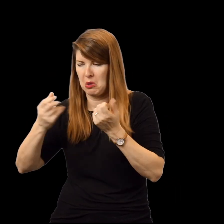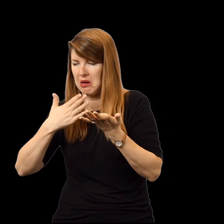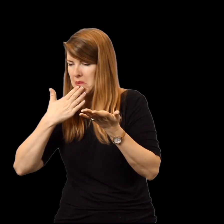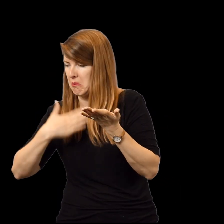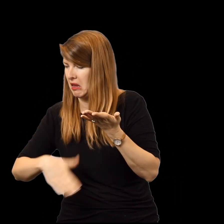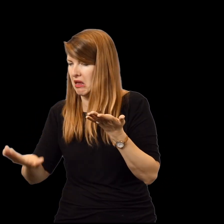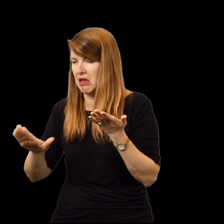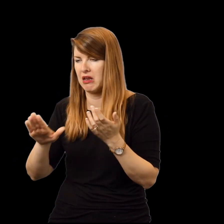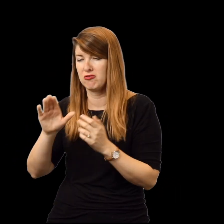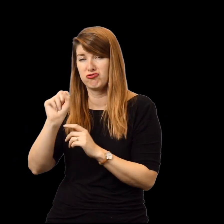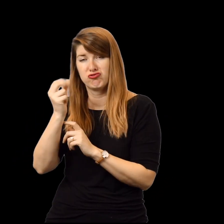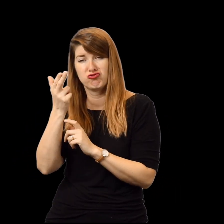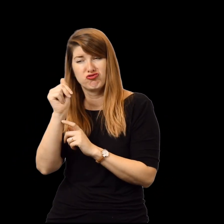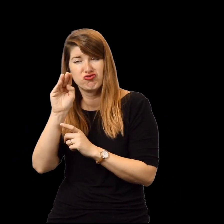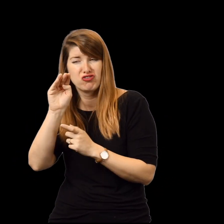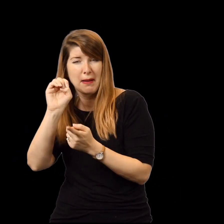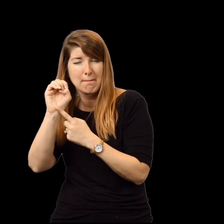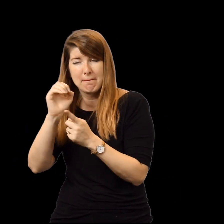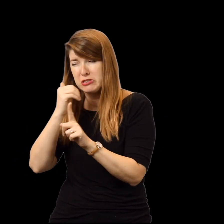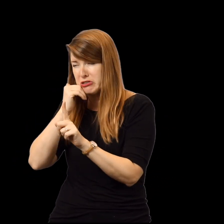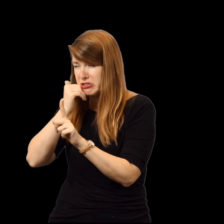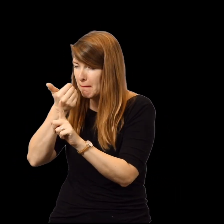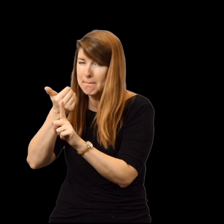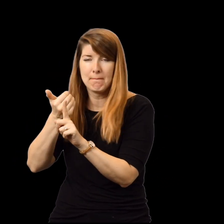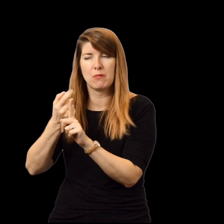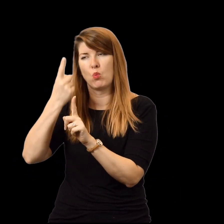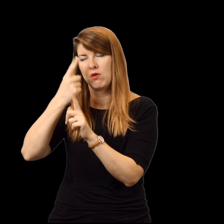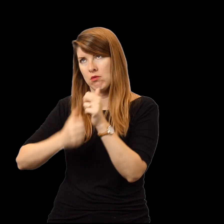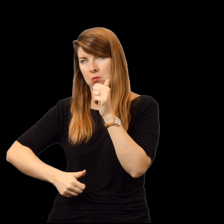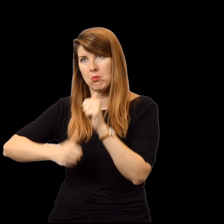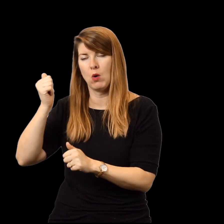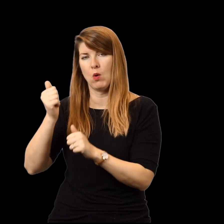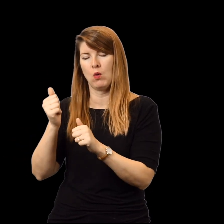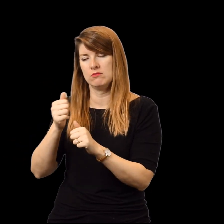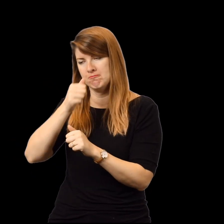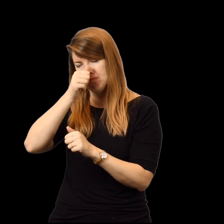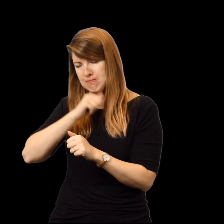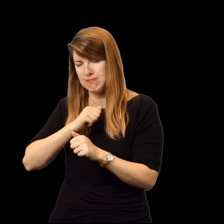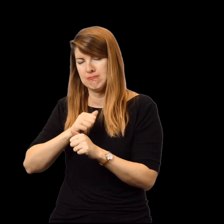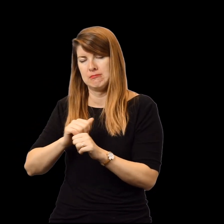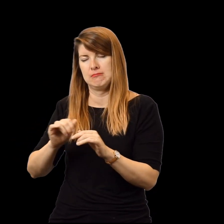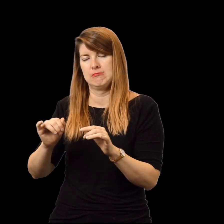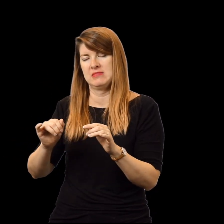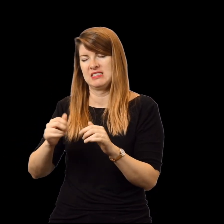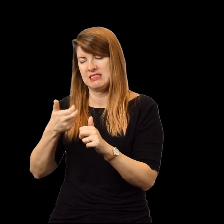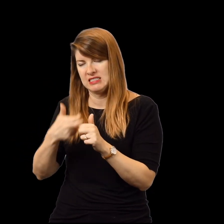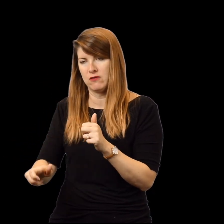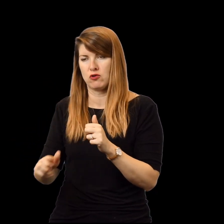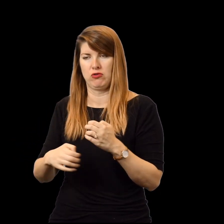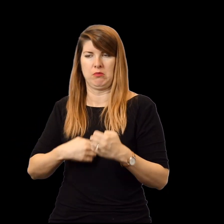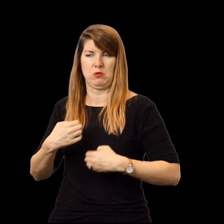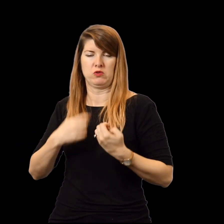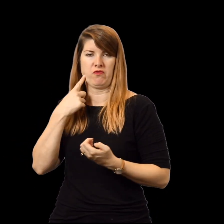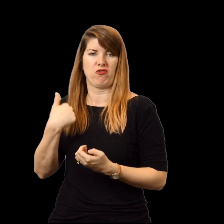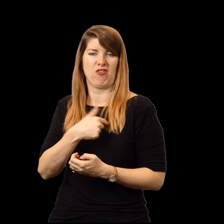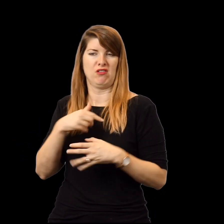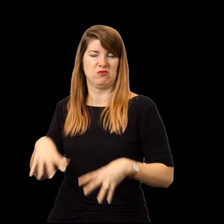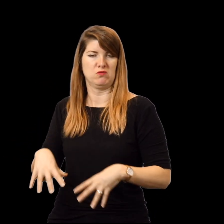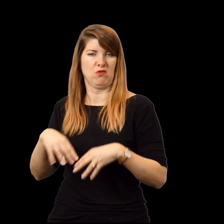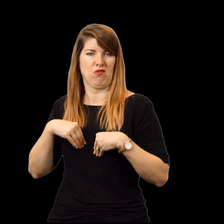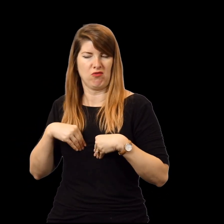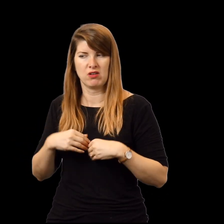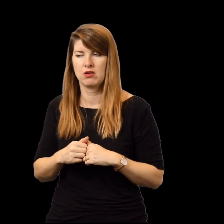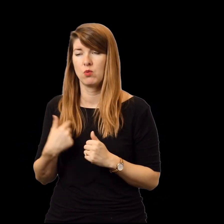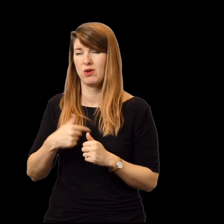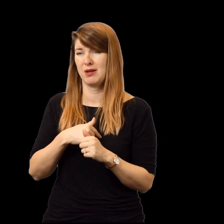am bad. And shame is one of the most difficult emotions for us as humans to tolerate. And we will